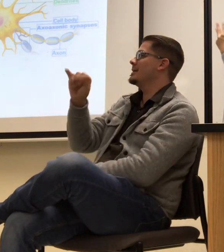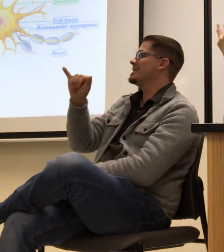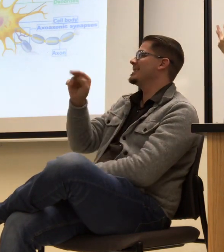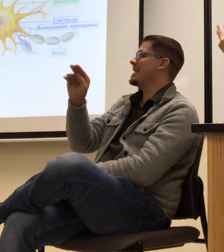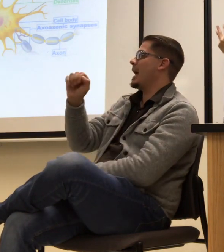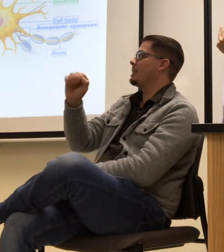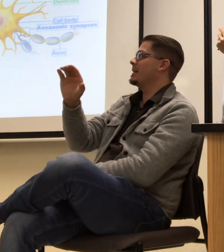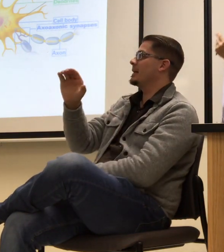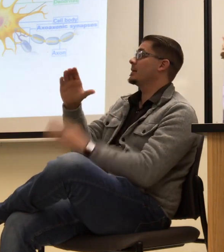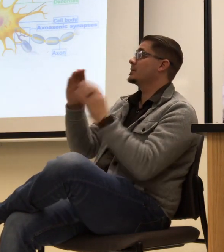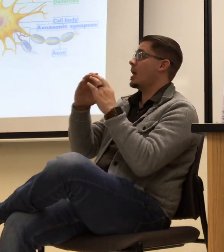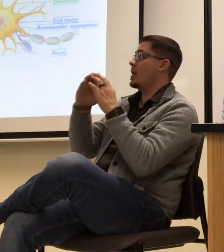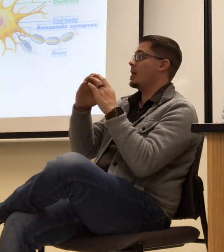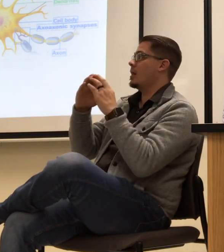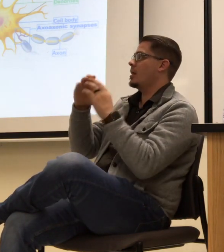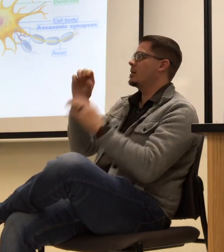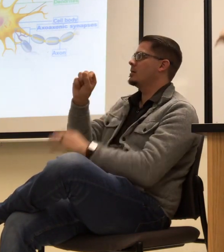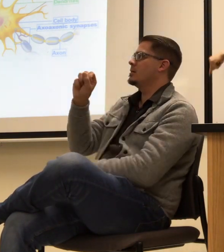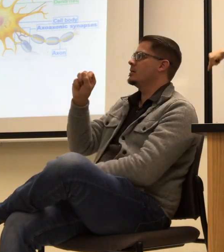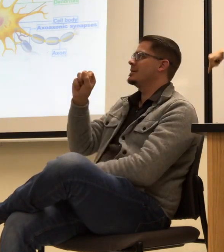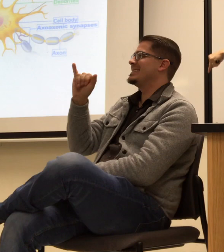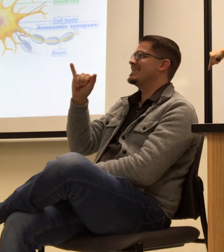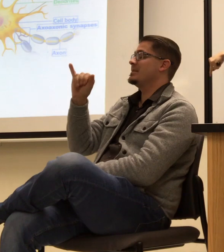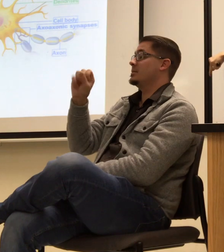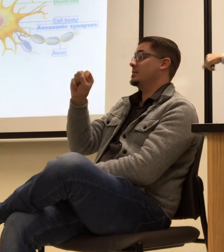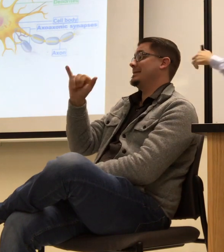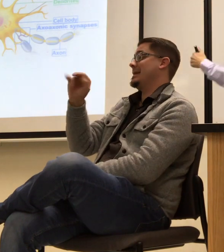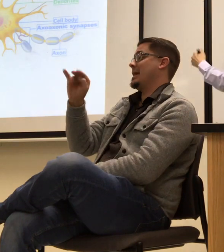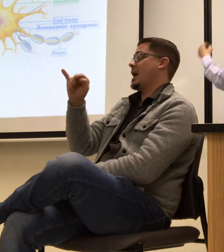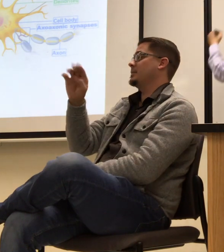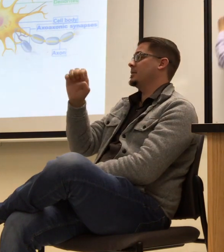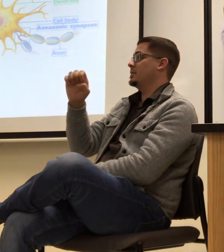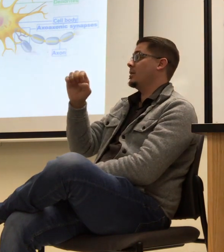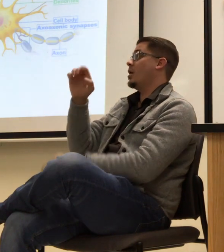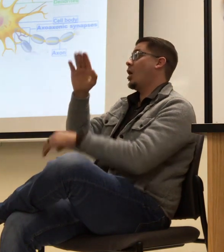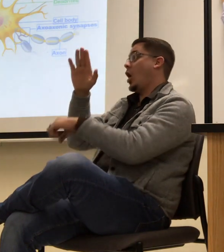presynaptic cells synapsing onto a postsynaptic cell.